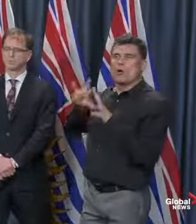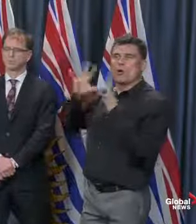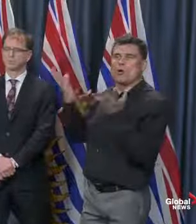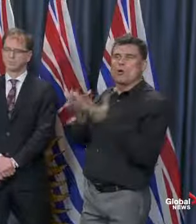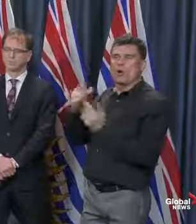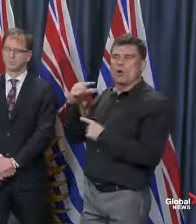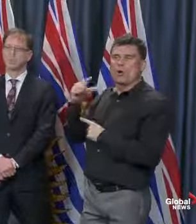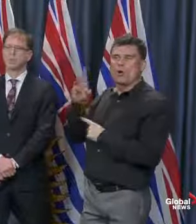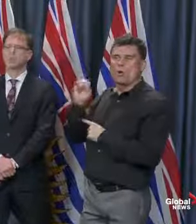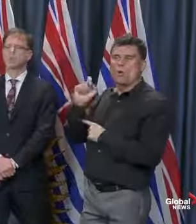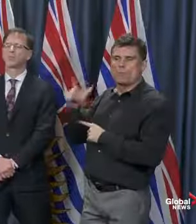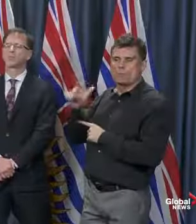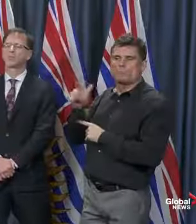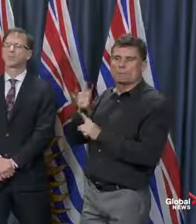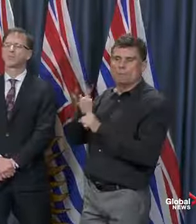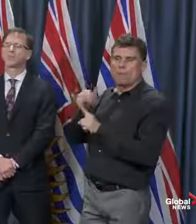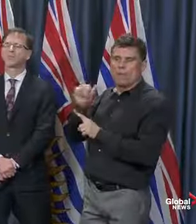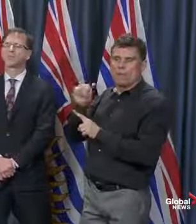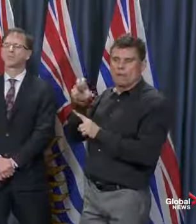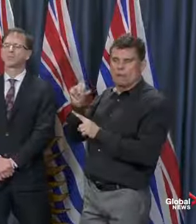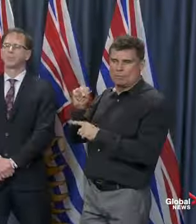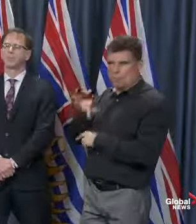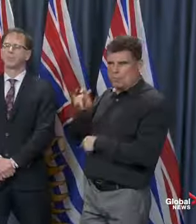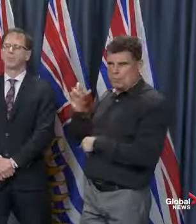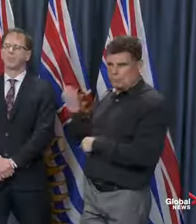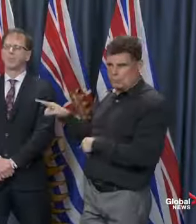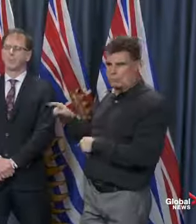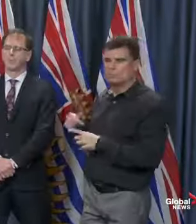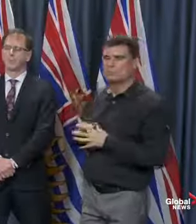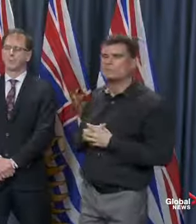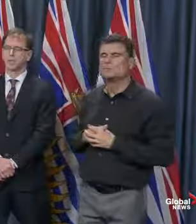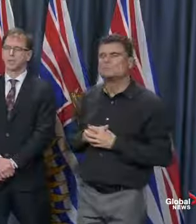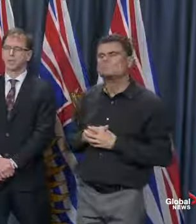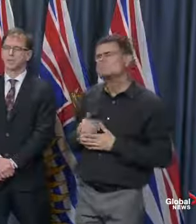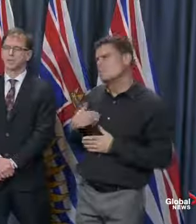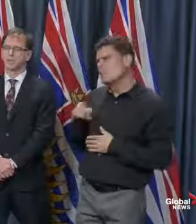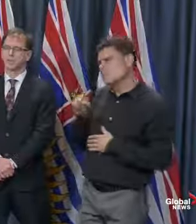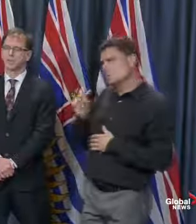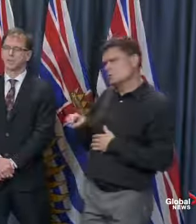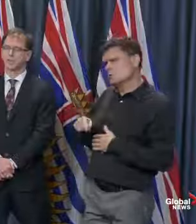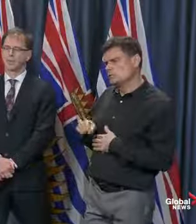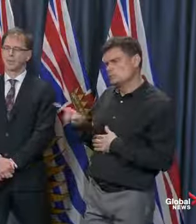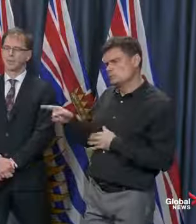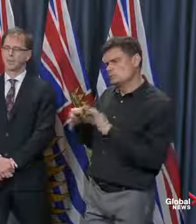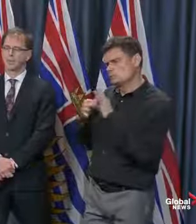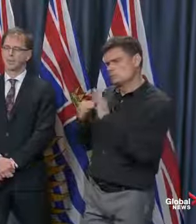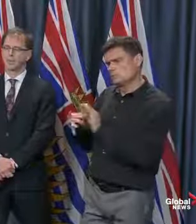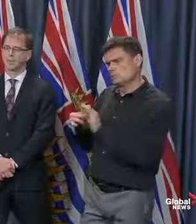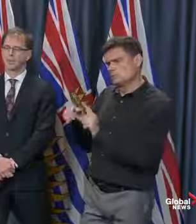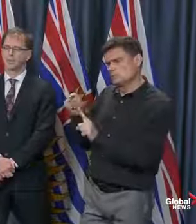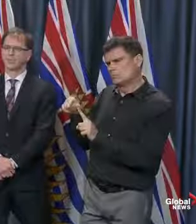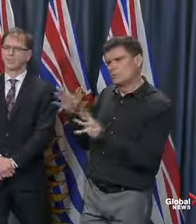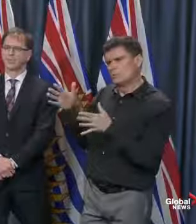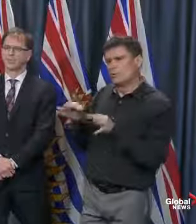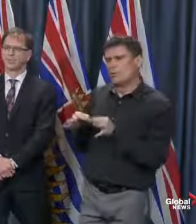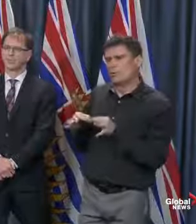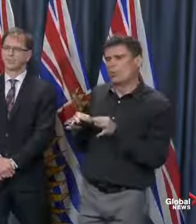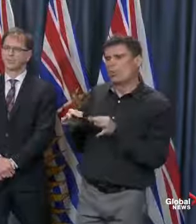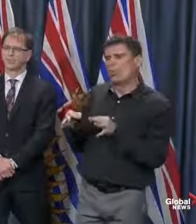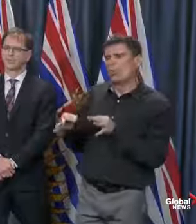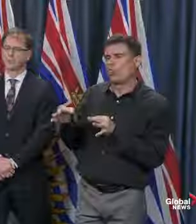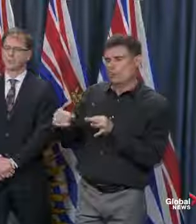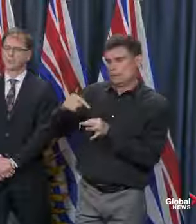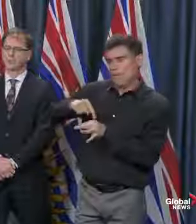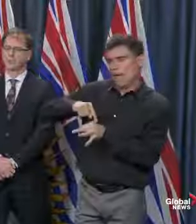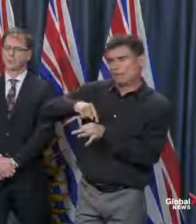Oh, hi there. It's Aaron MacArthur at Global News. I have a question about lag time between the number of cases you report